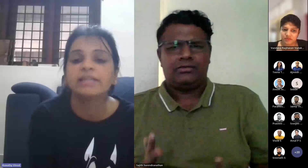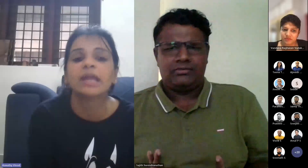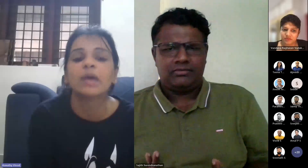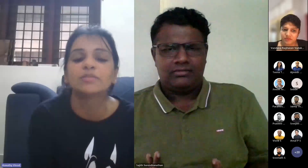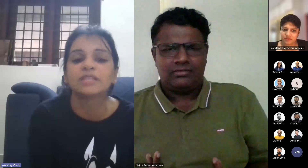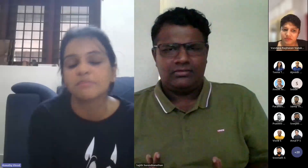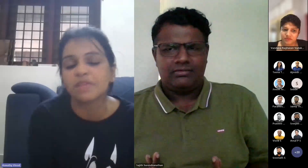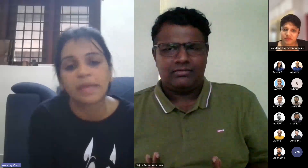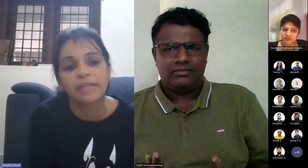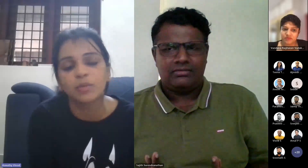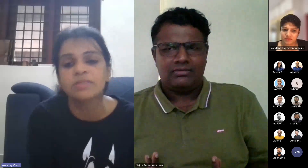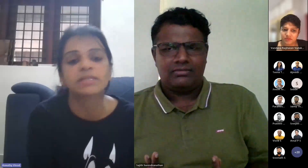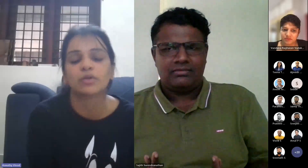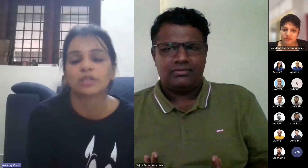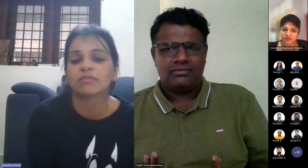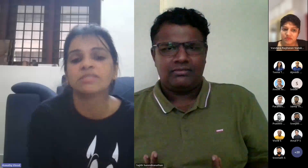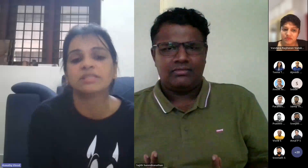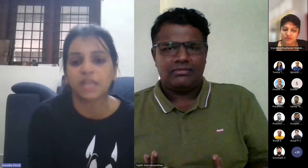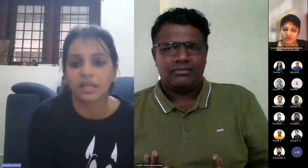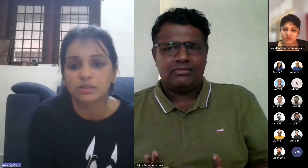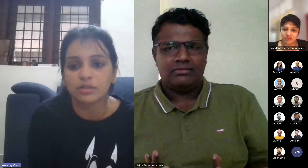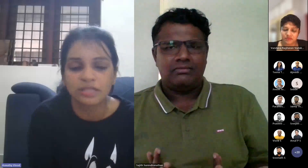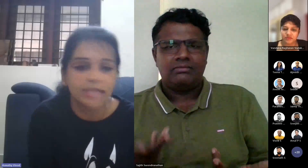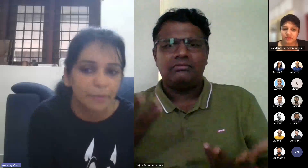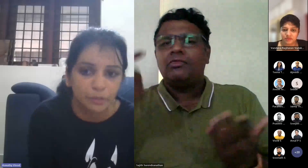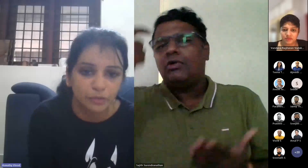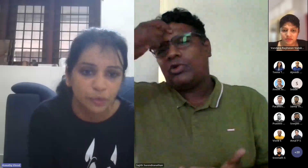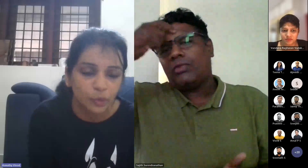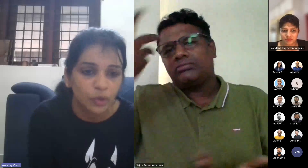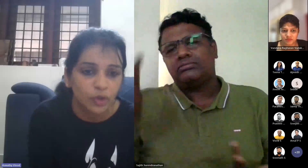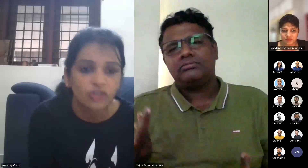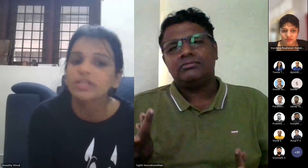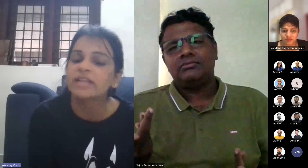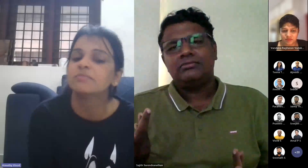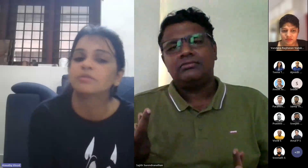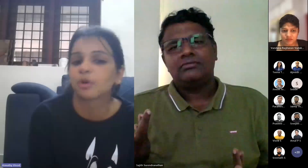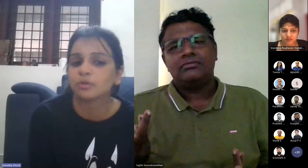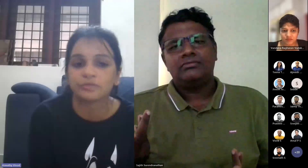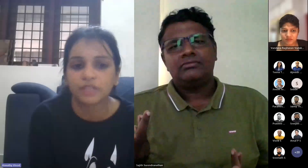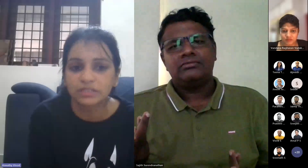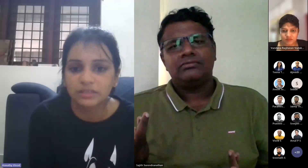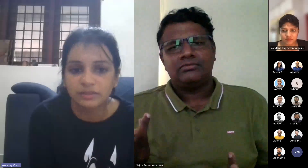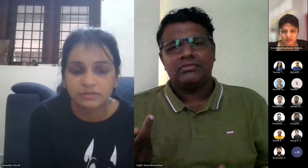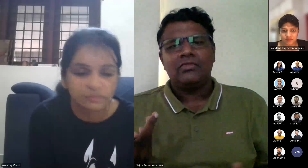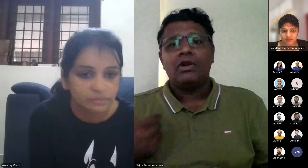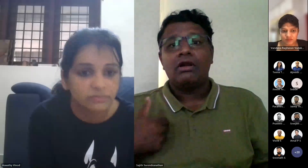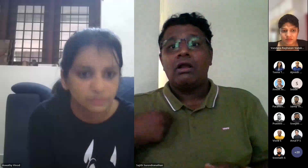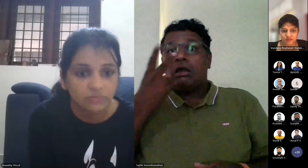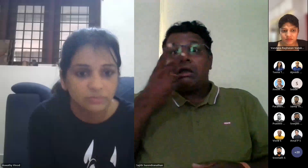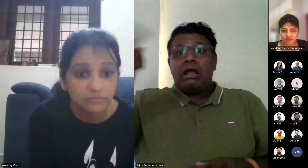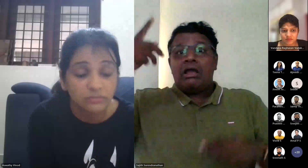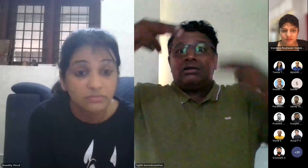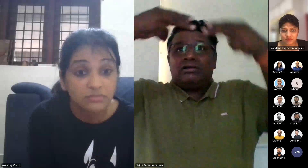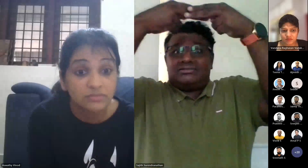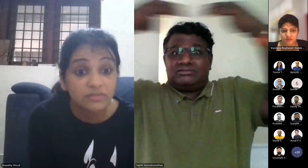but then the announcement is being made and we miss out and we miss the train. So this has happened before. So that is a big problem for us.